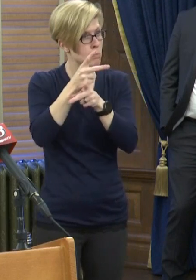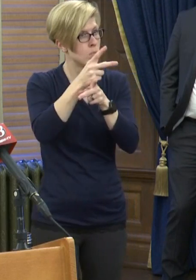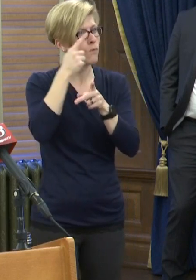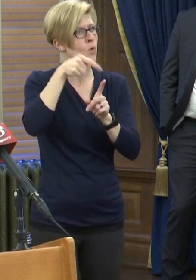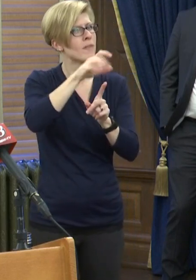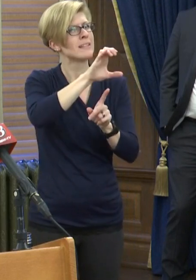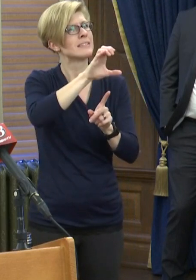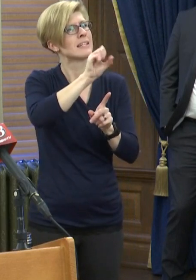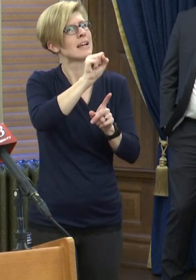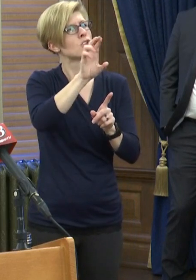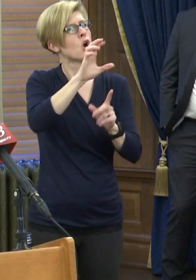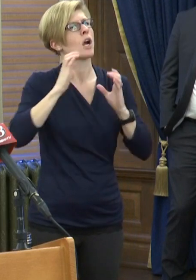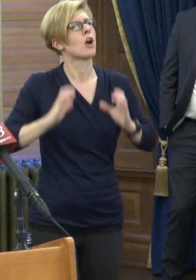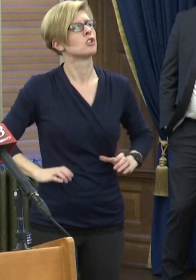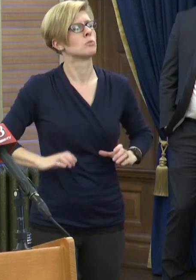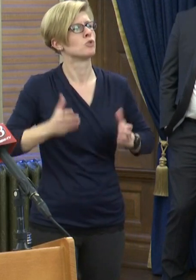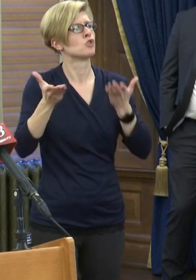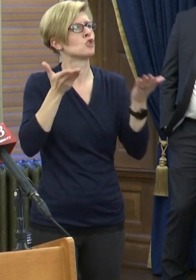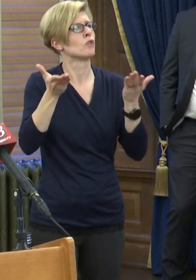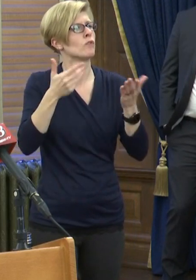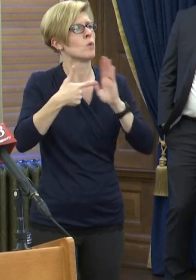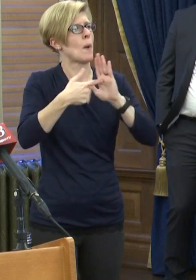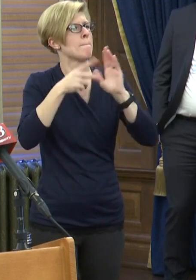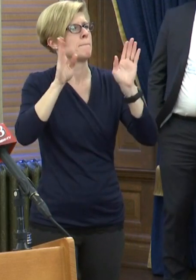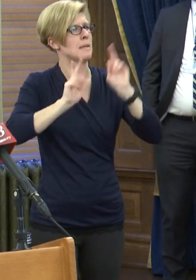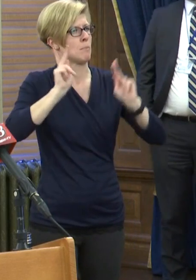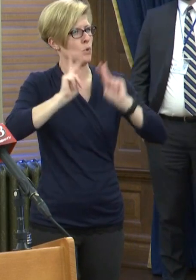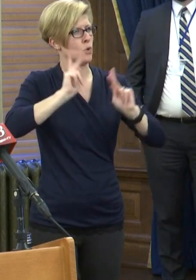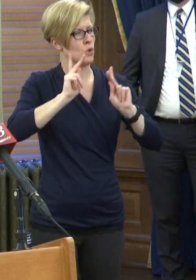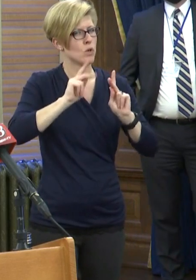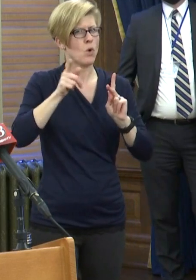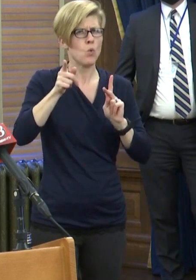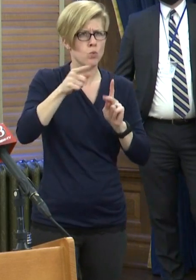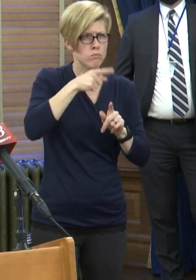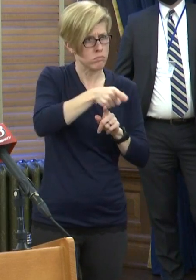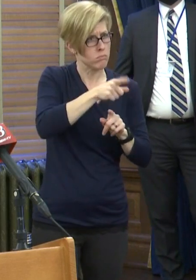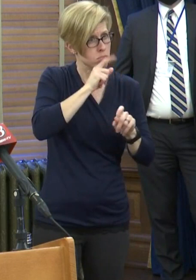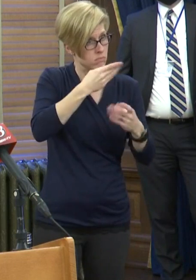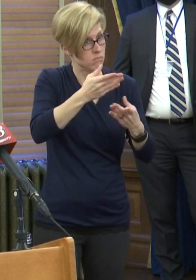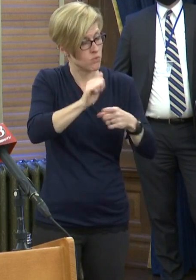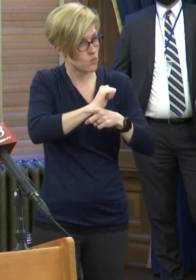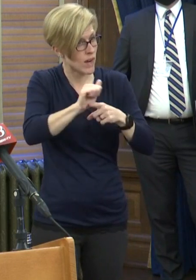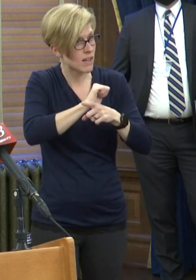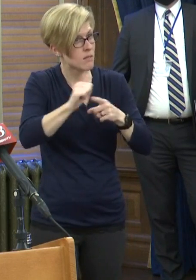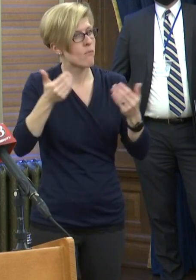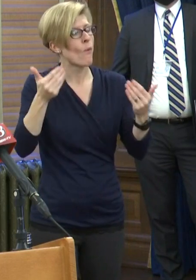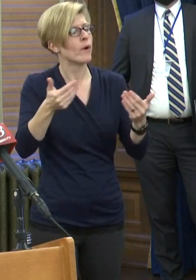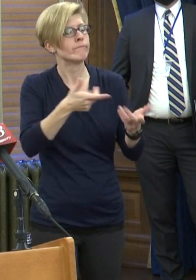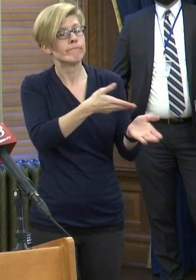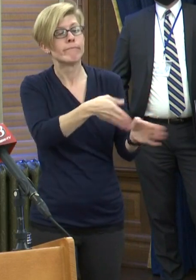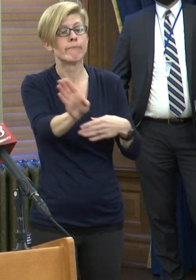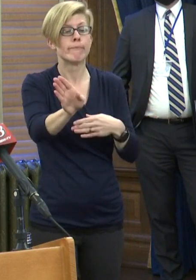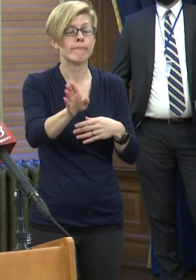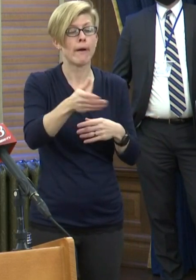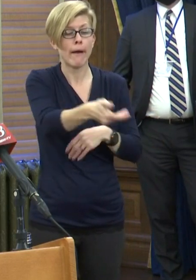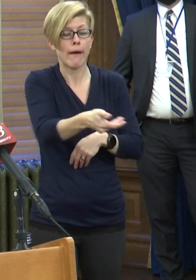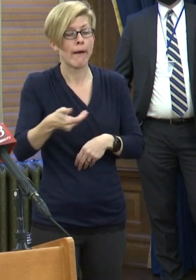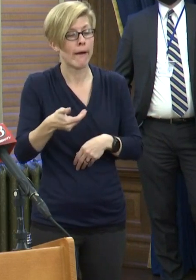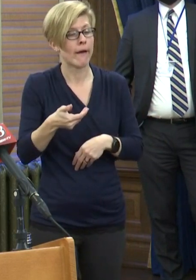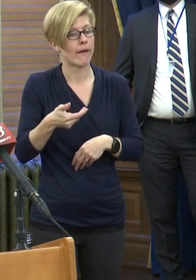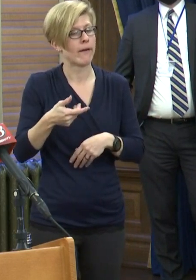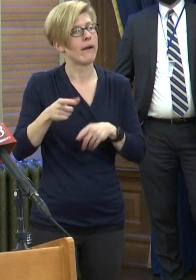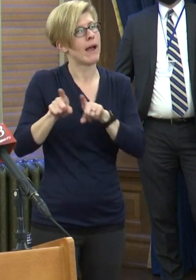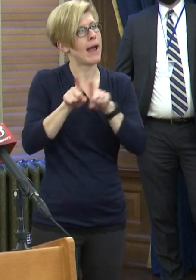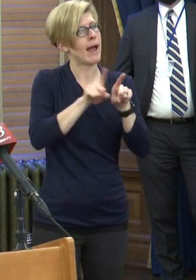CSRs? What specific type of training are they receiving before they are brought in as customer